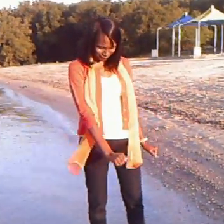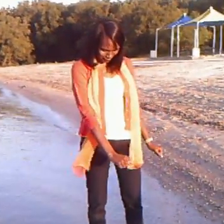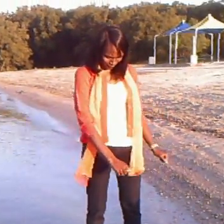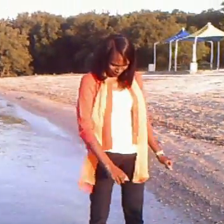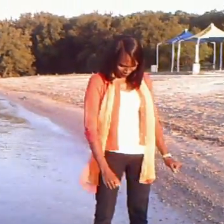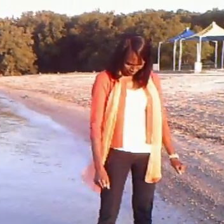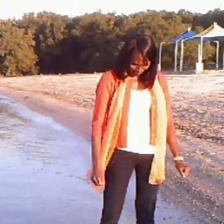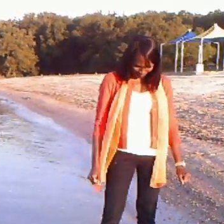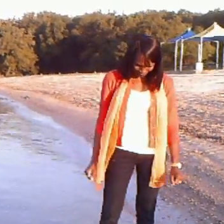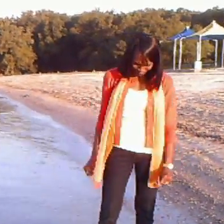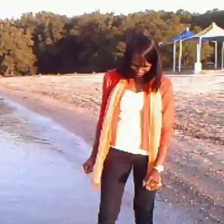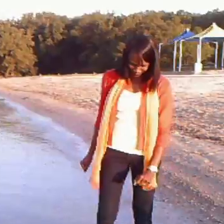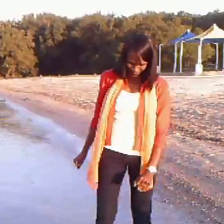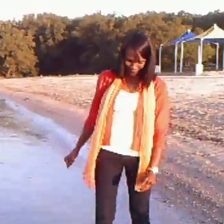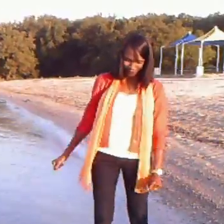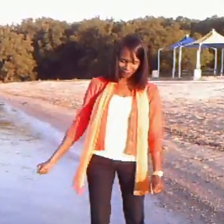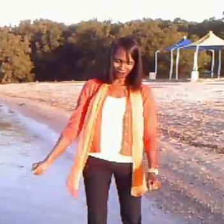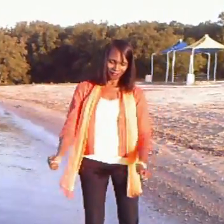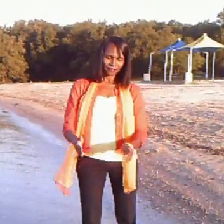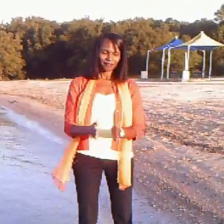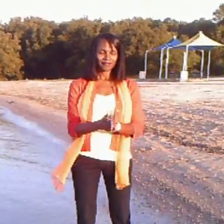With arms while upon